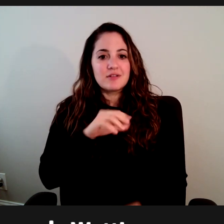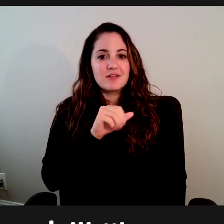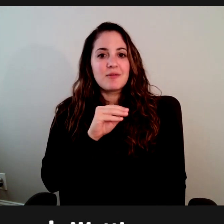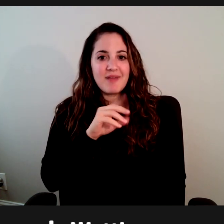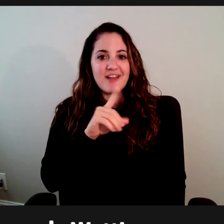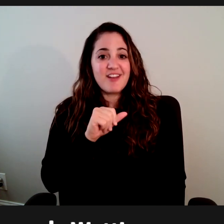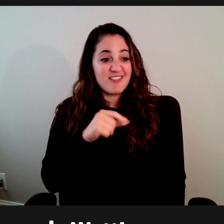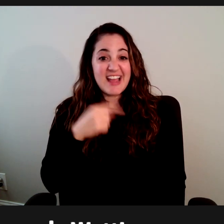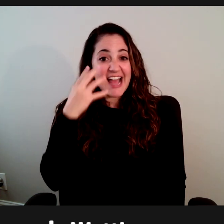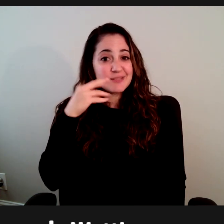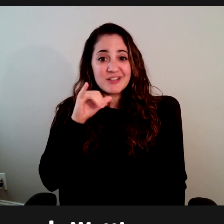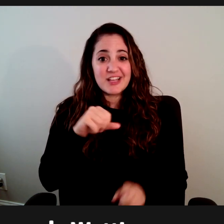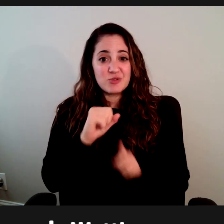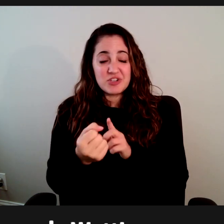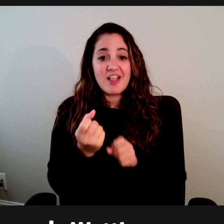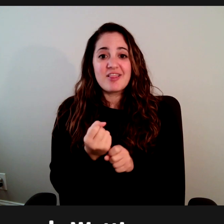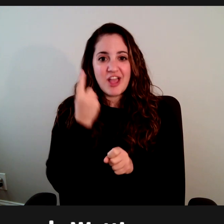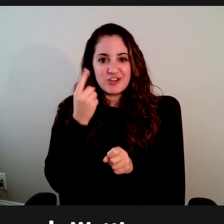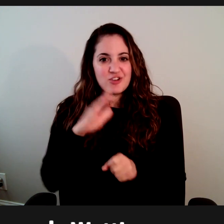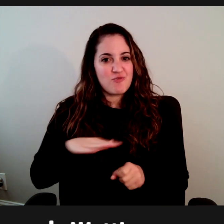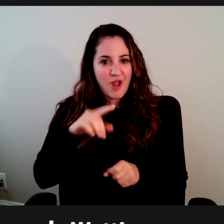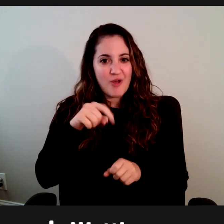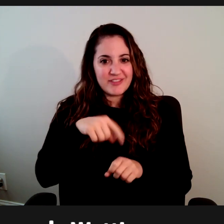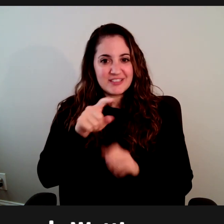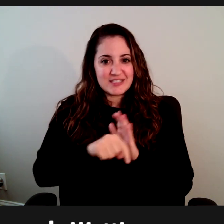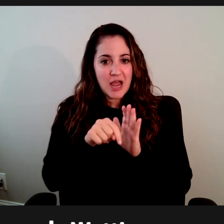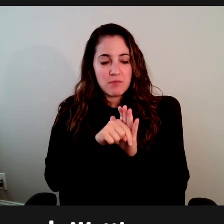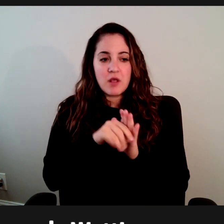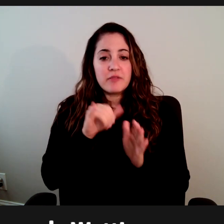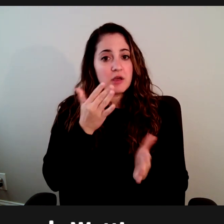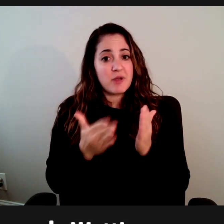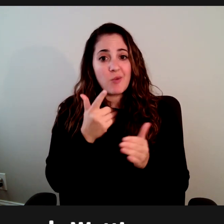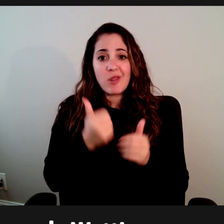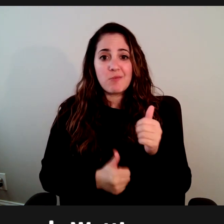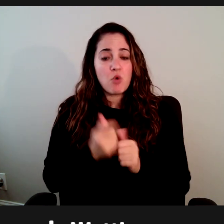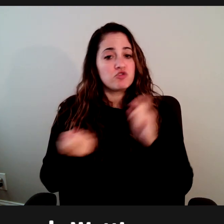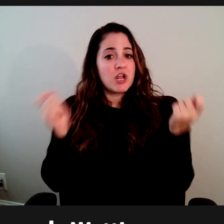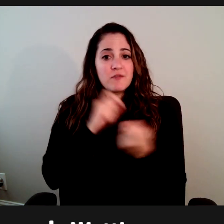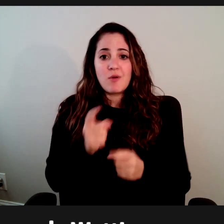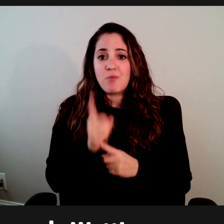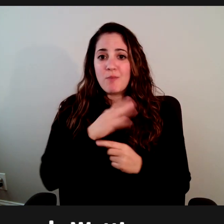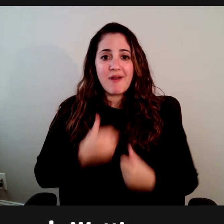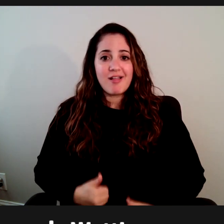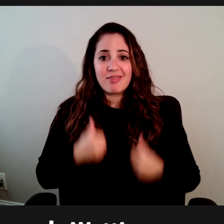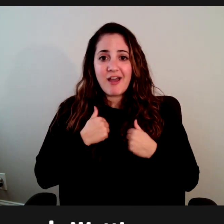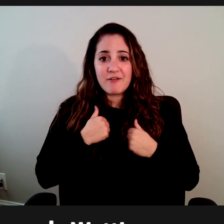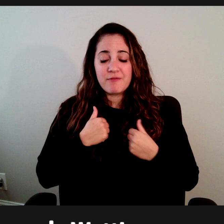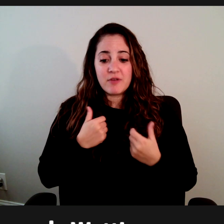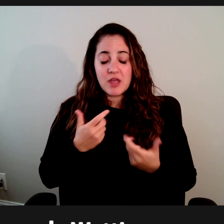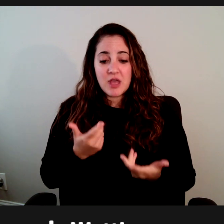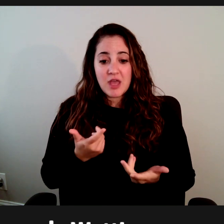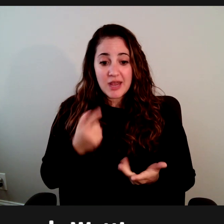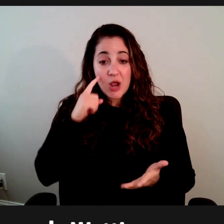went through that last year right around this time, and it was probably one of the most transformational moments of my life when I finally was